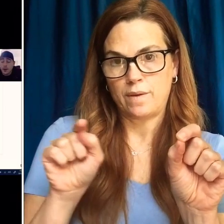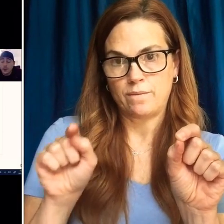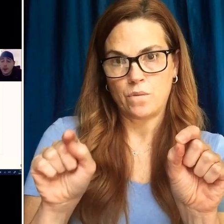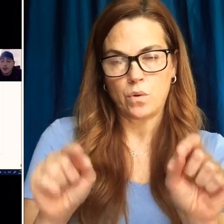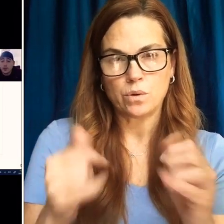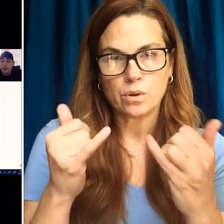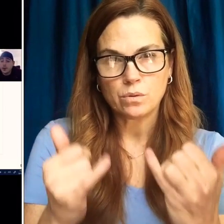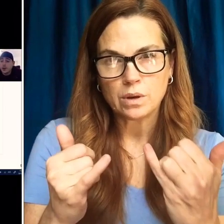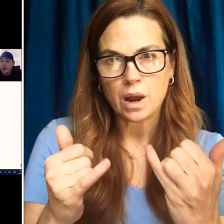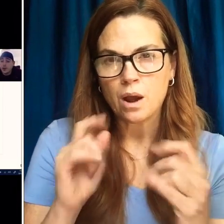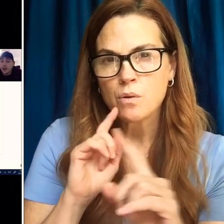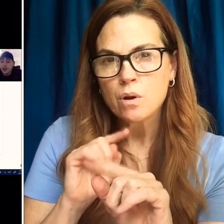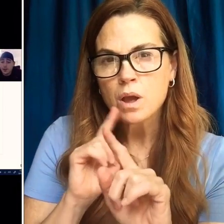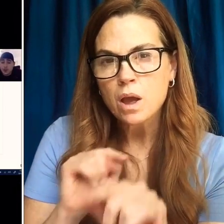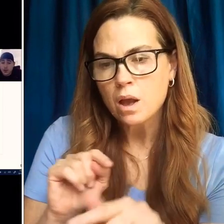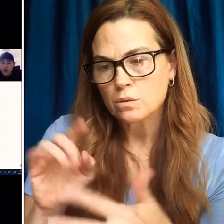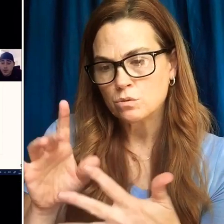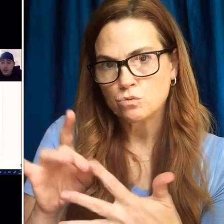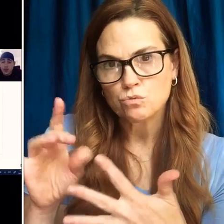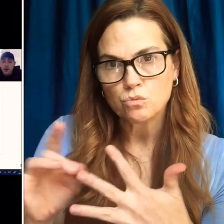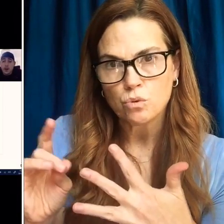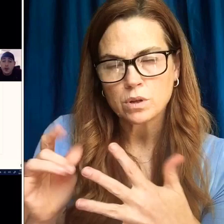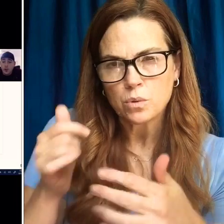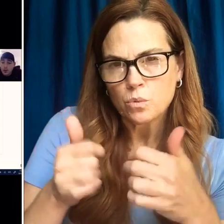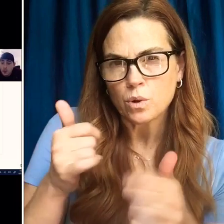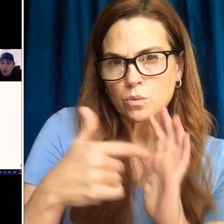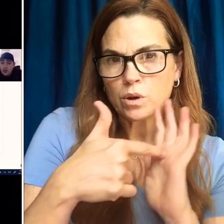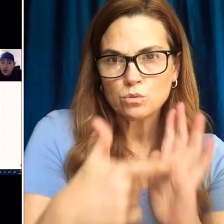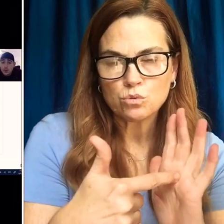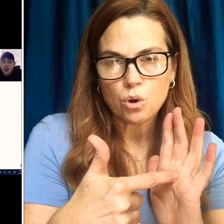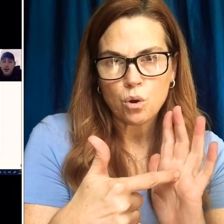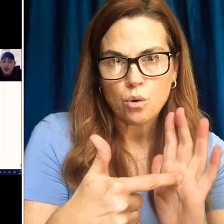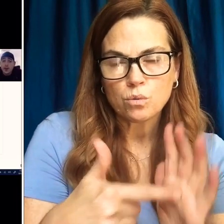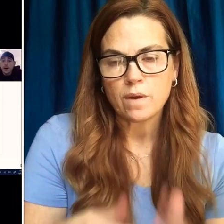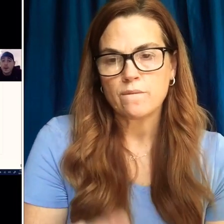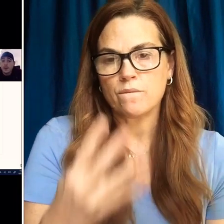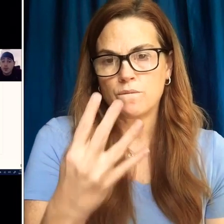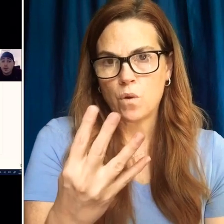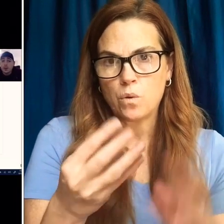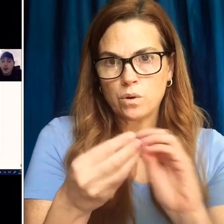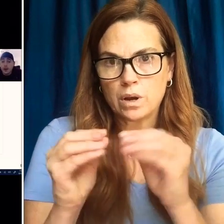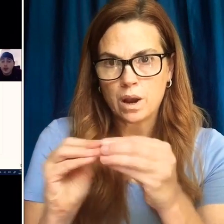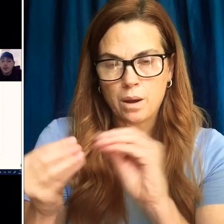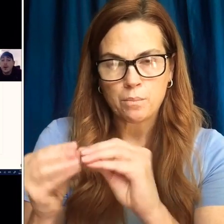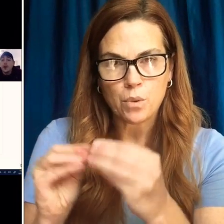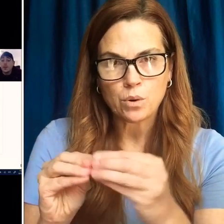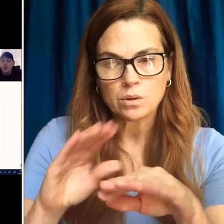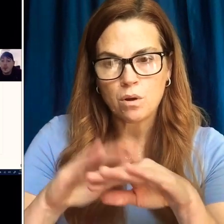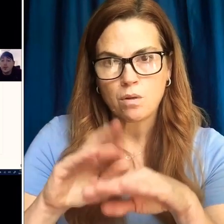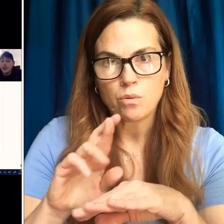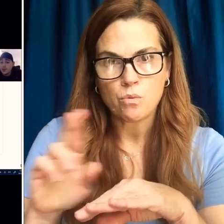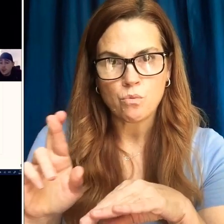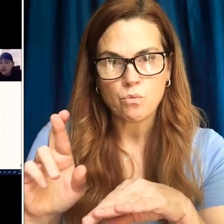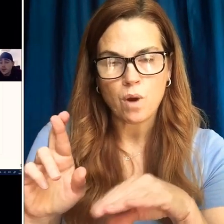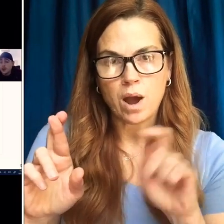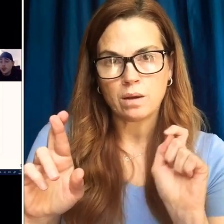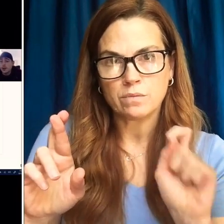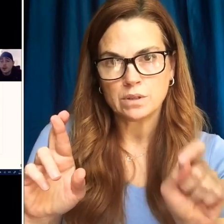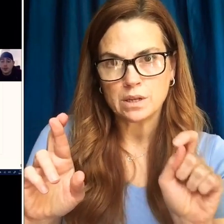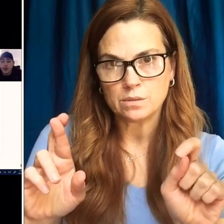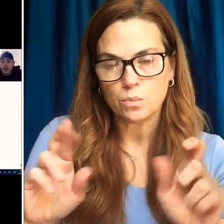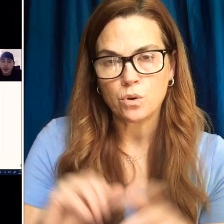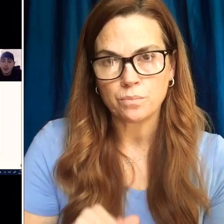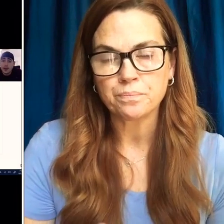to the right of my decimal. So then I look at my answer choices and say, which one is showing me that I would have a total of 4 digits to the